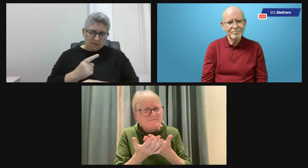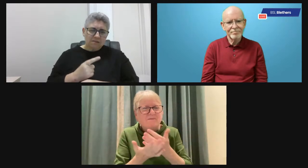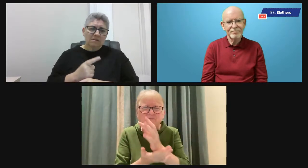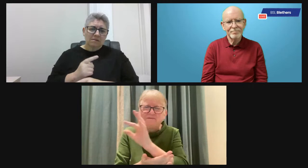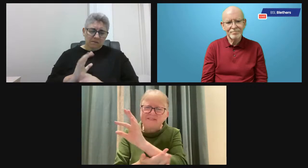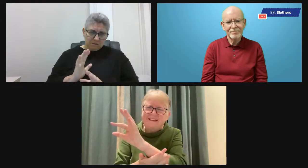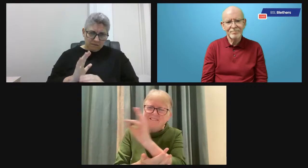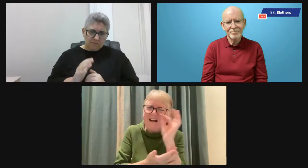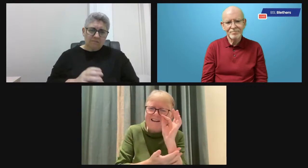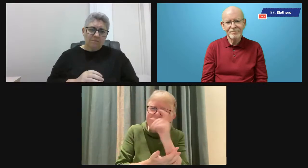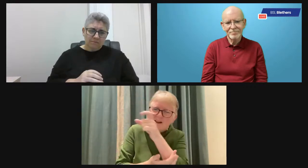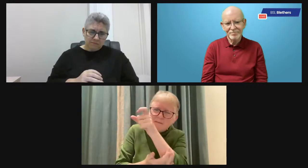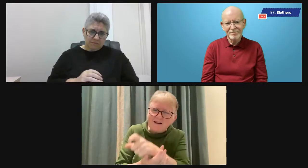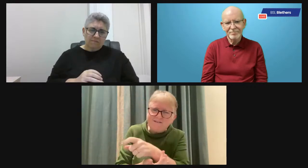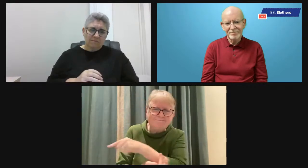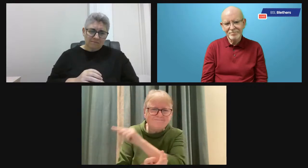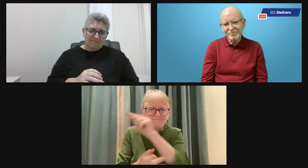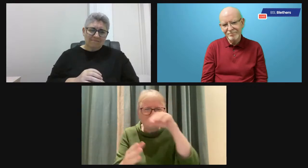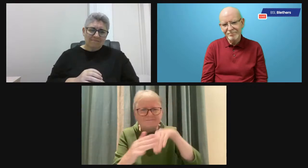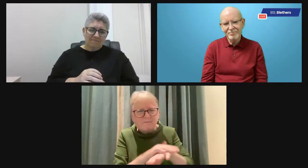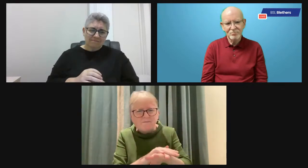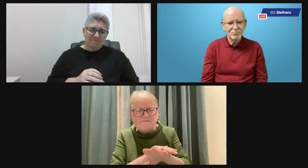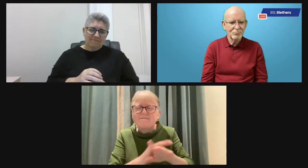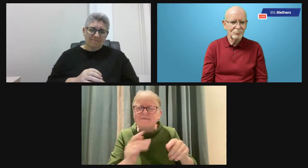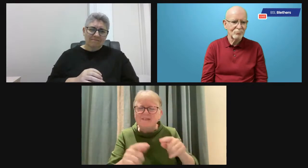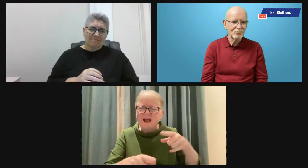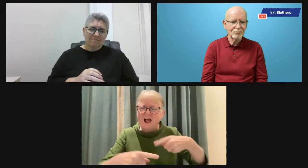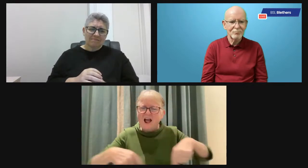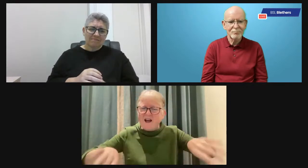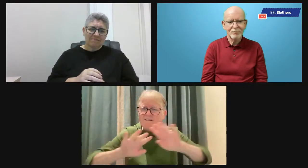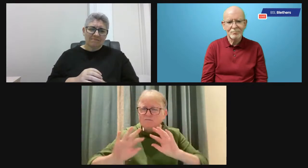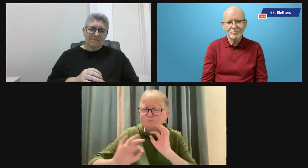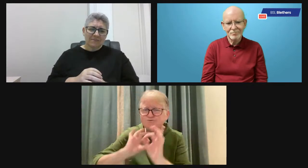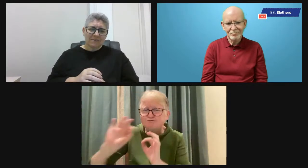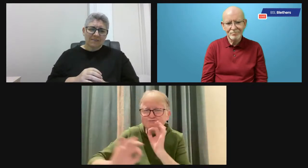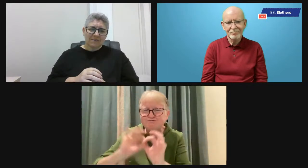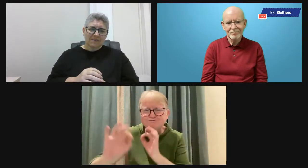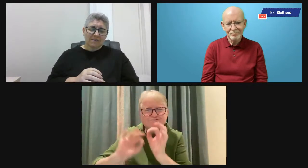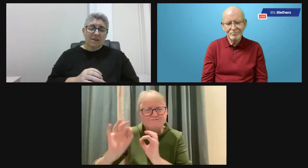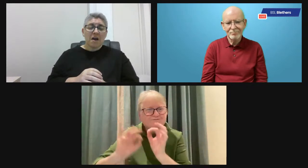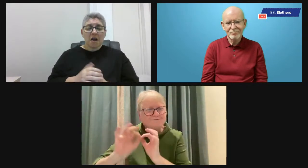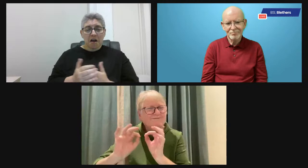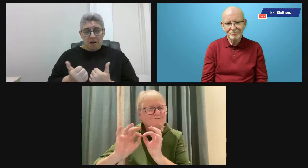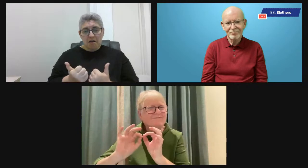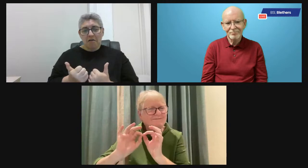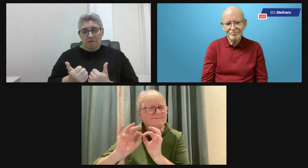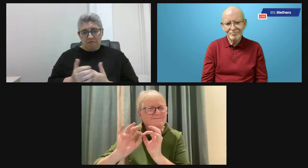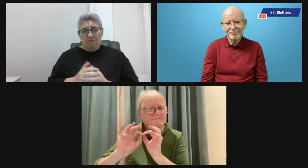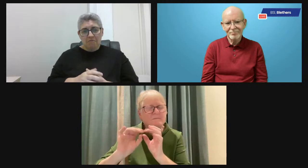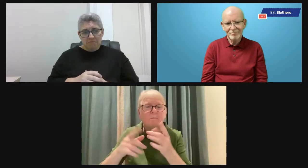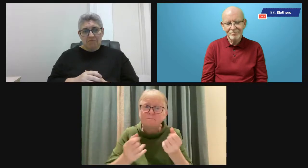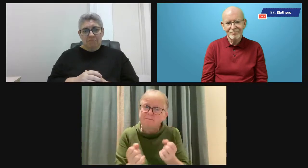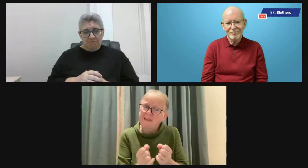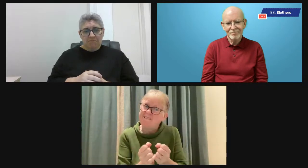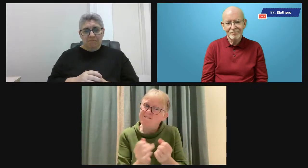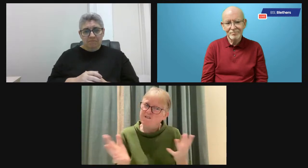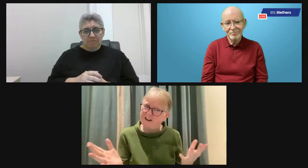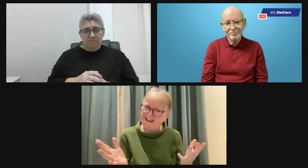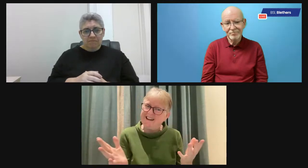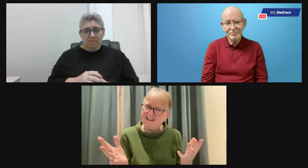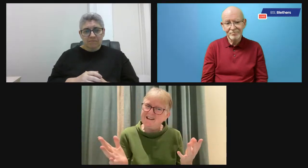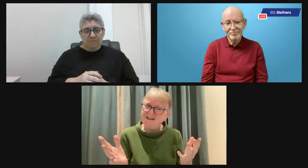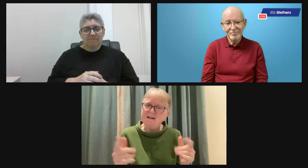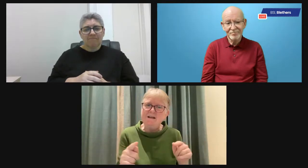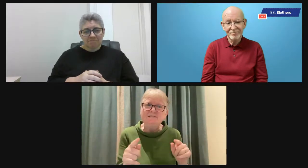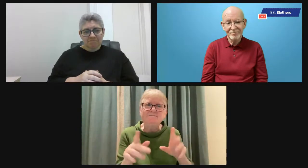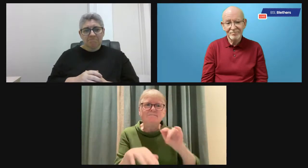We started last year the ABSLTA chat, where we Okay. invite someone, you know, professional to come in, and we all can ask questions of